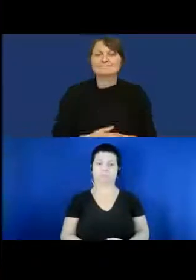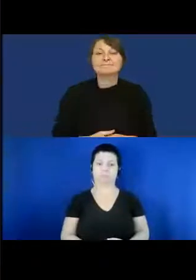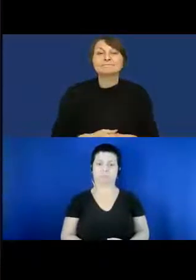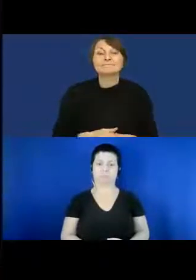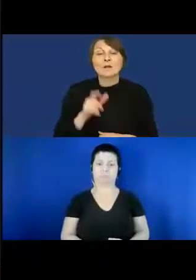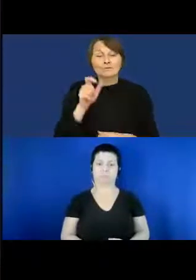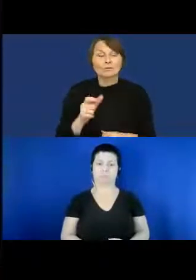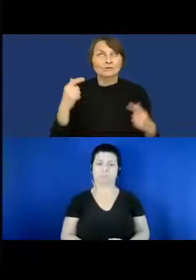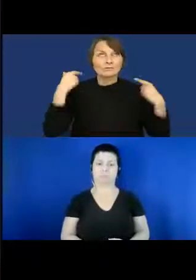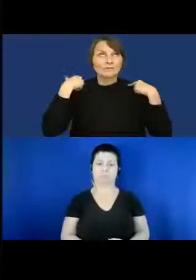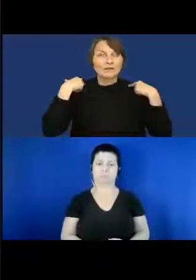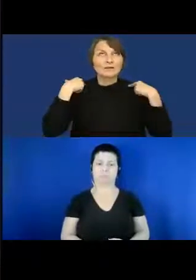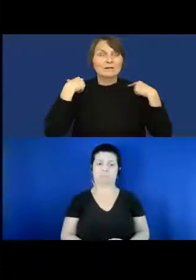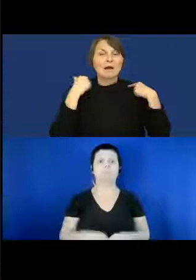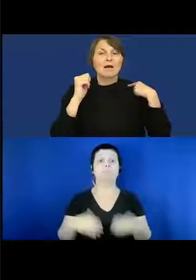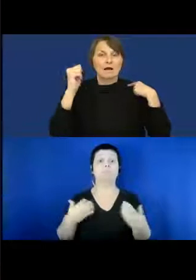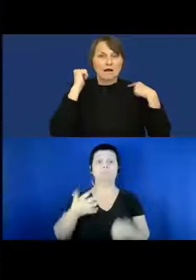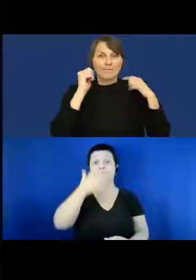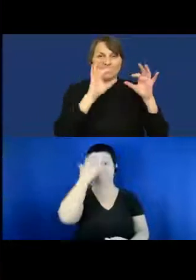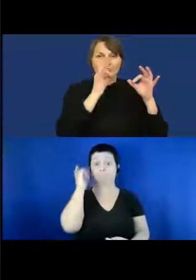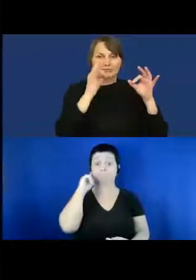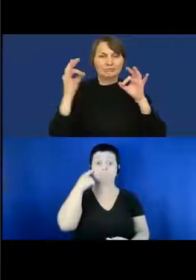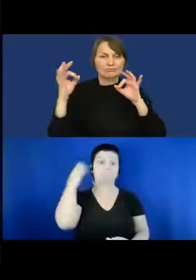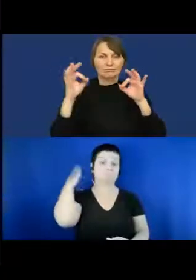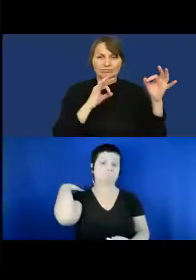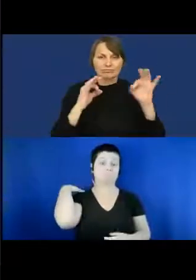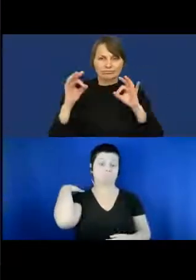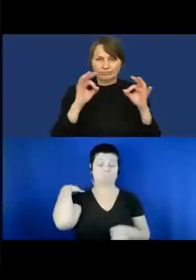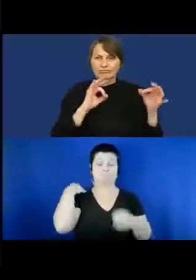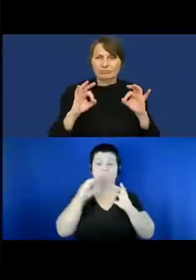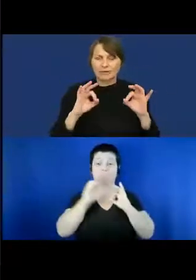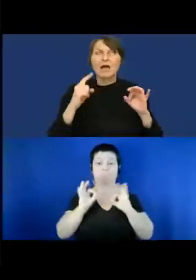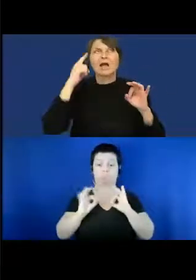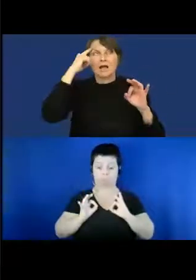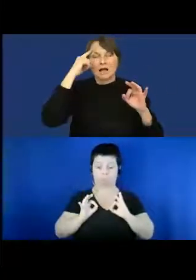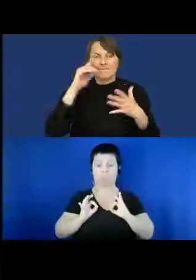the haptic message on the back and can reply using the same device.